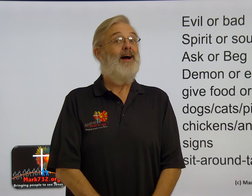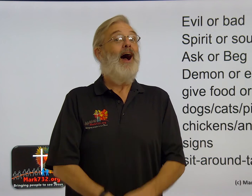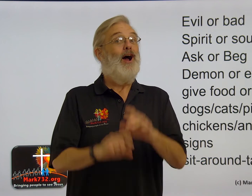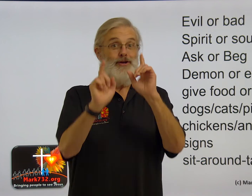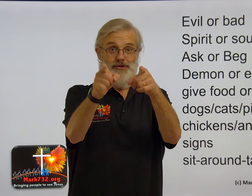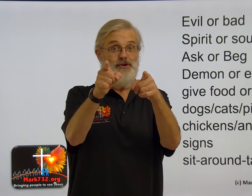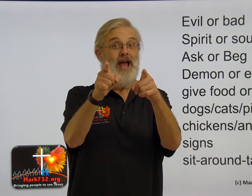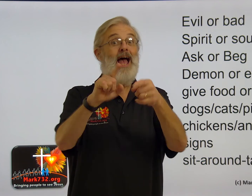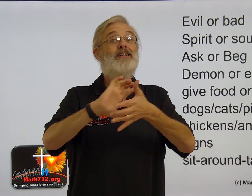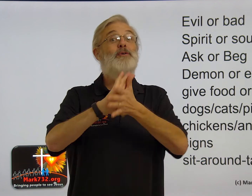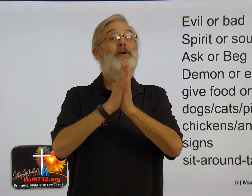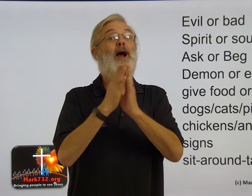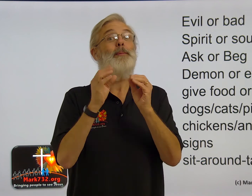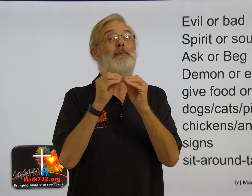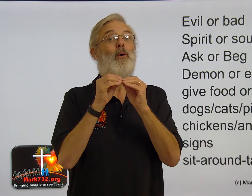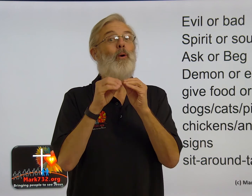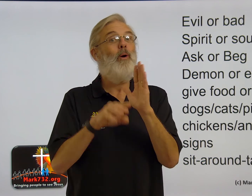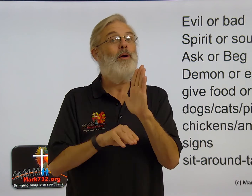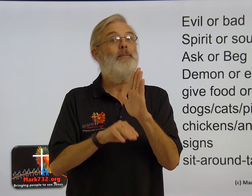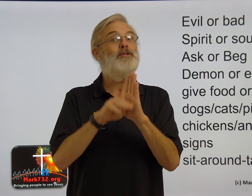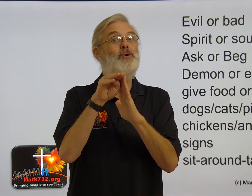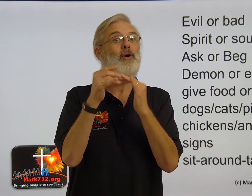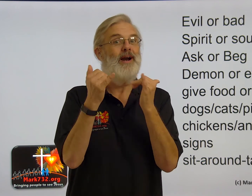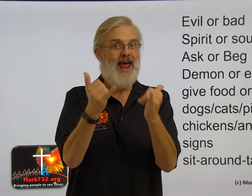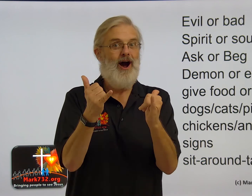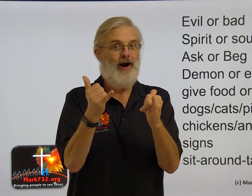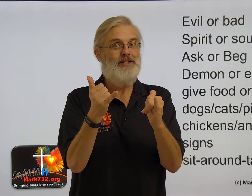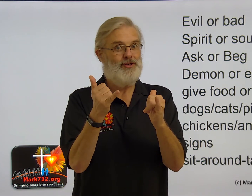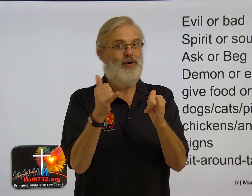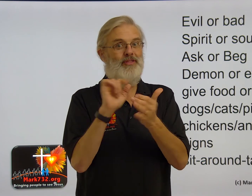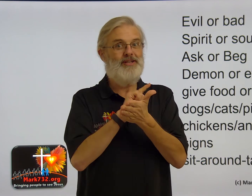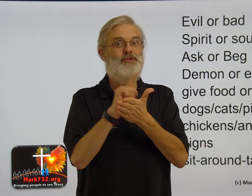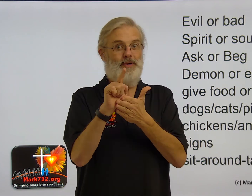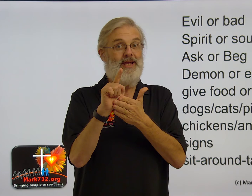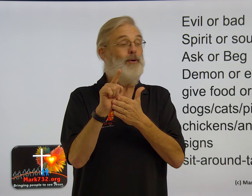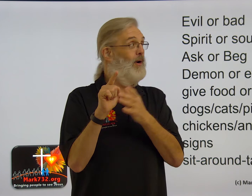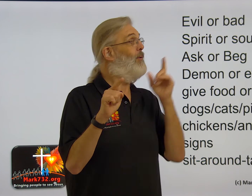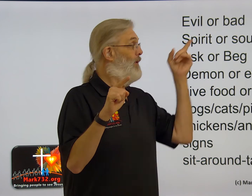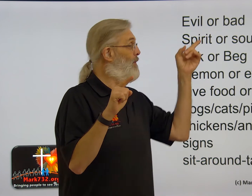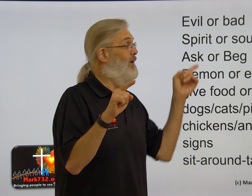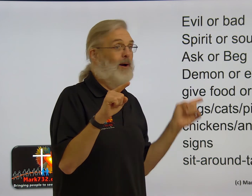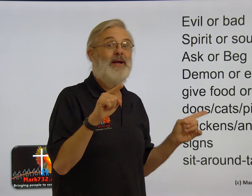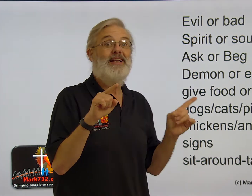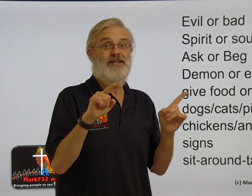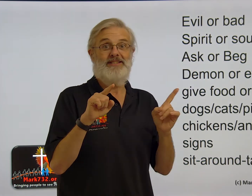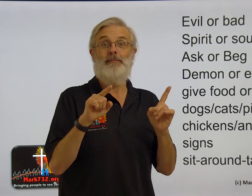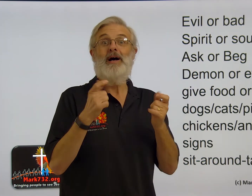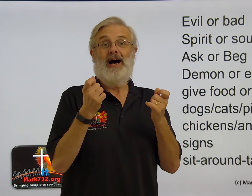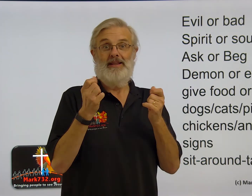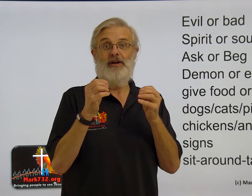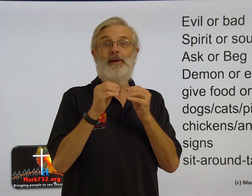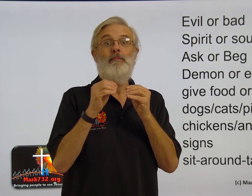You guys are becoming more mature now and so this week we're dumping into some a little bit more